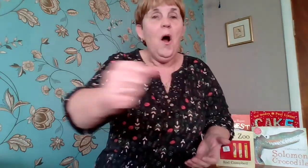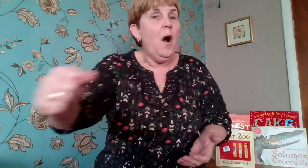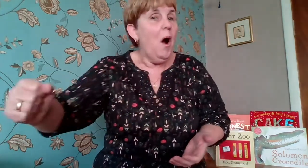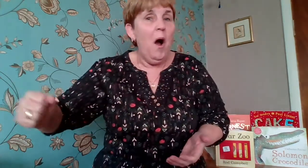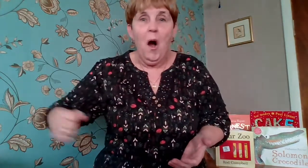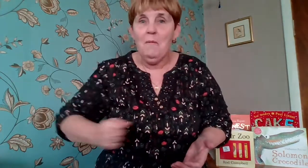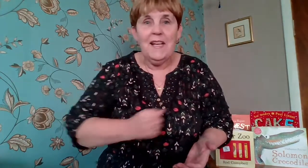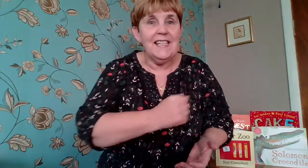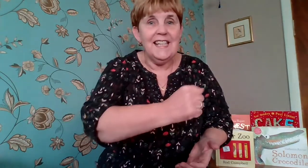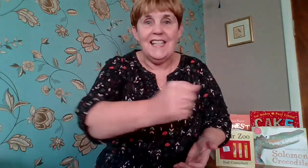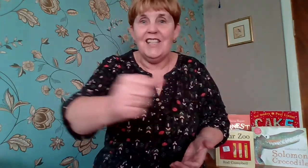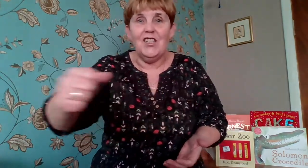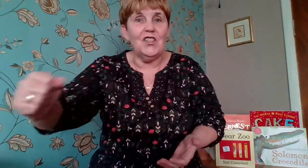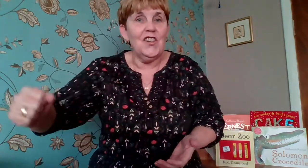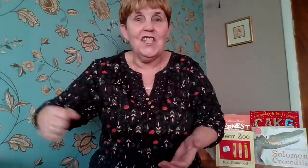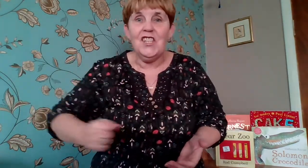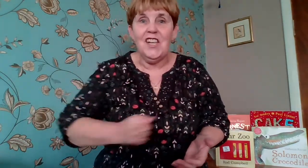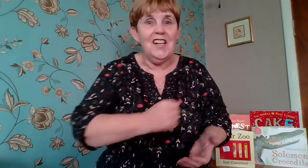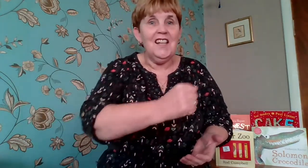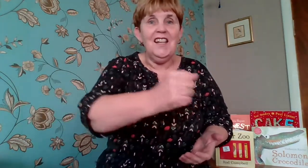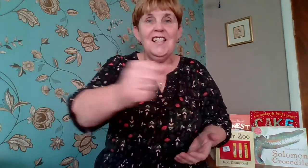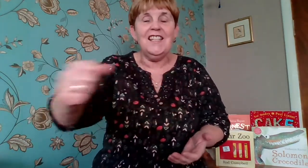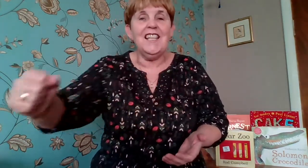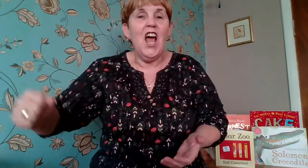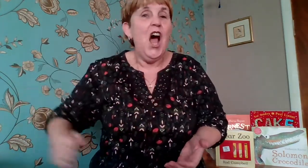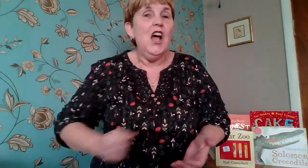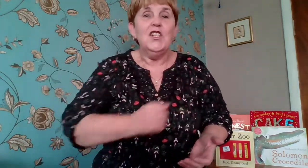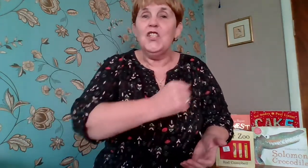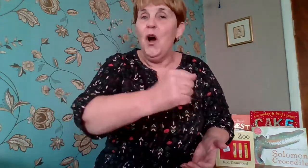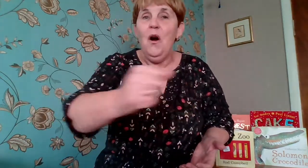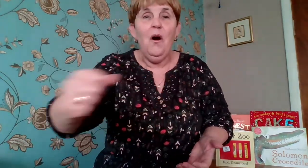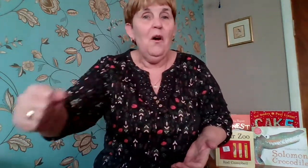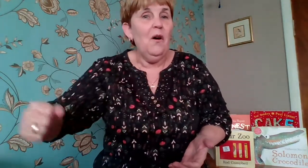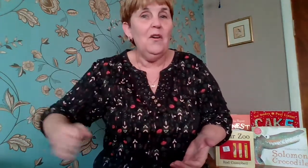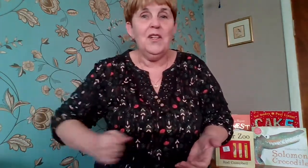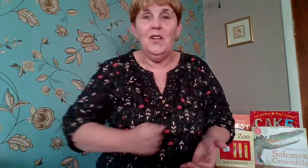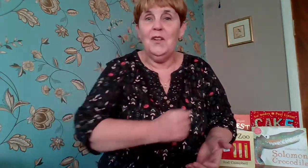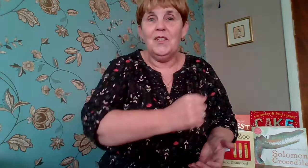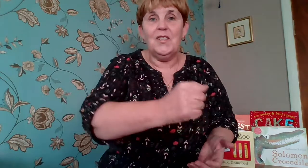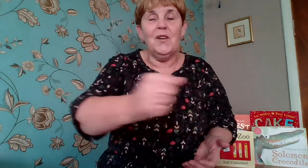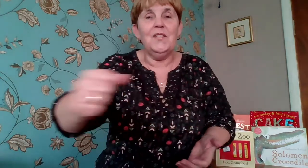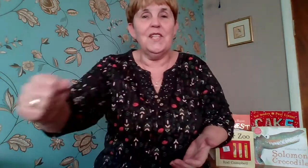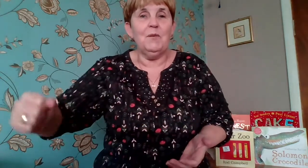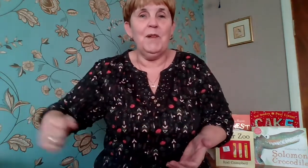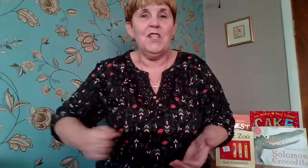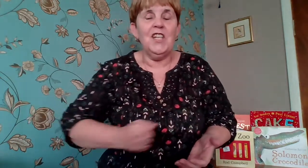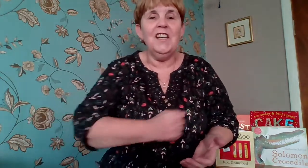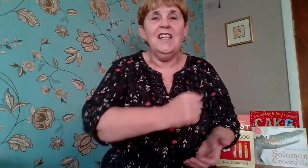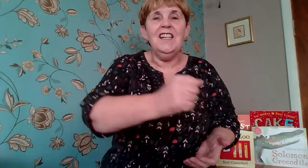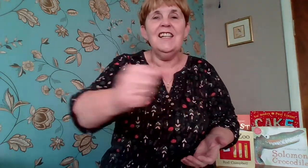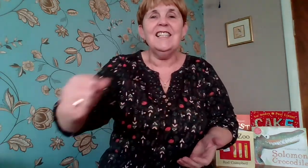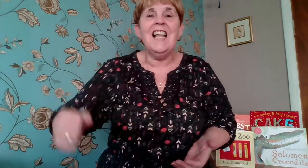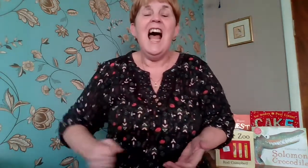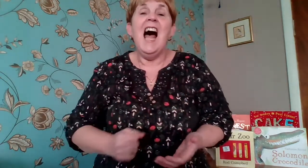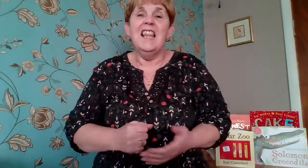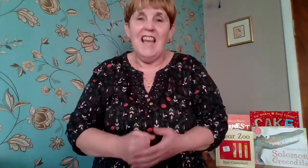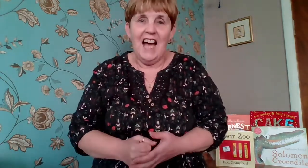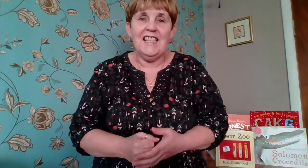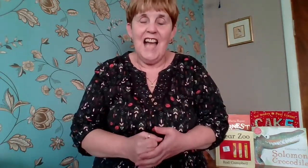Oh, Missy's, it's nutritious. Don't look so suspicious. That's how